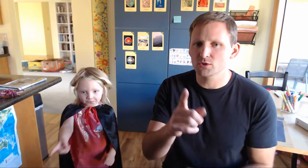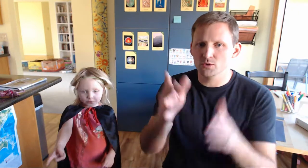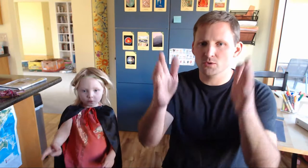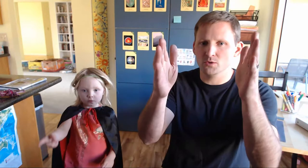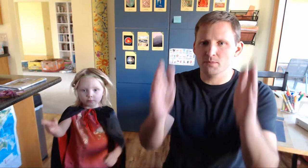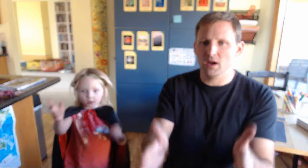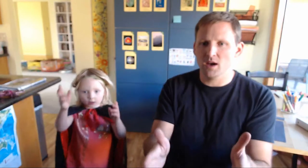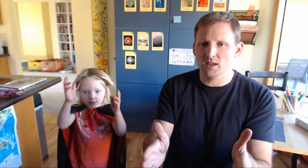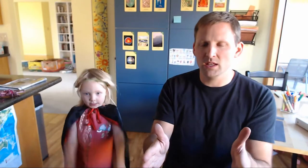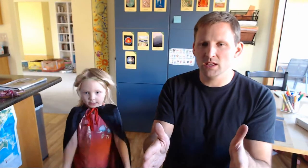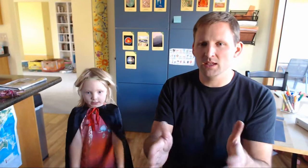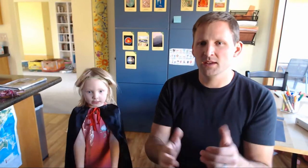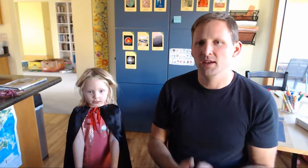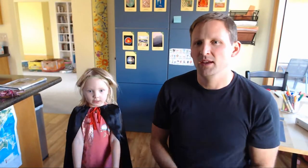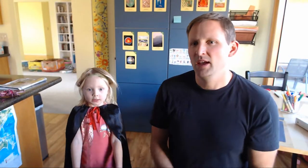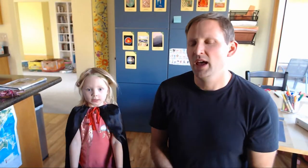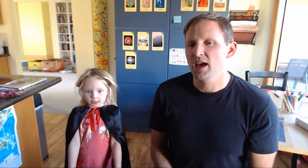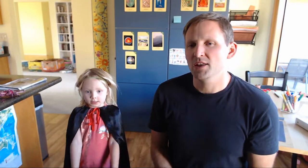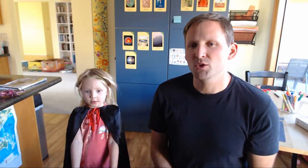true body and a